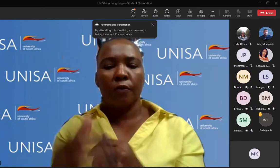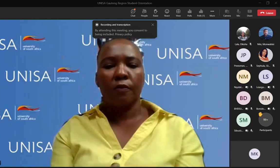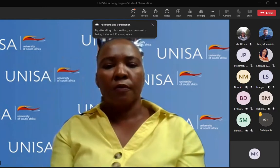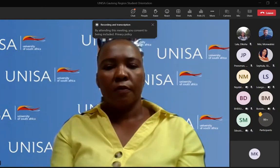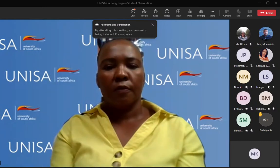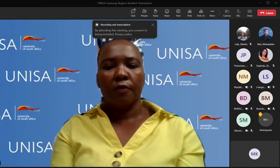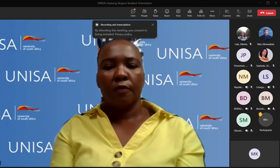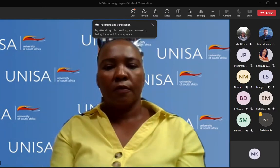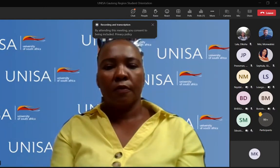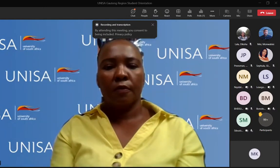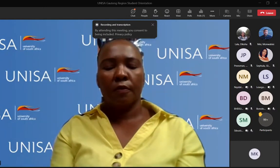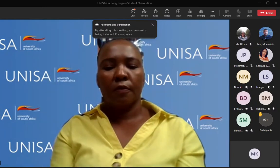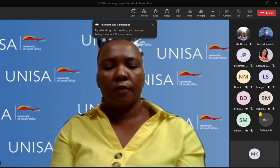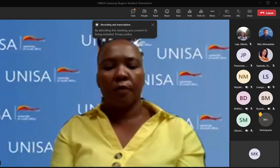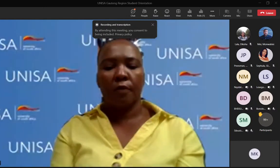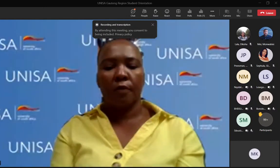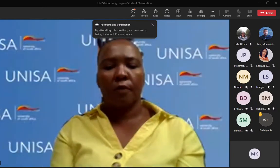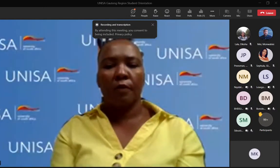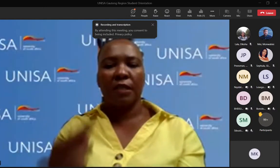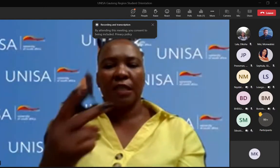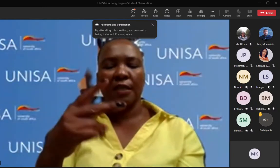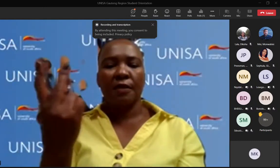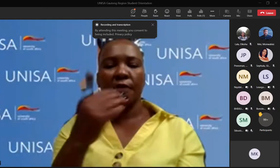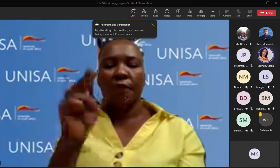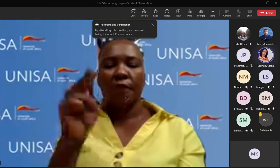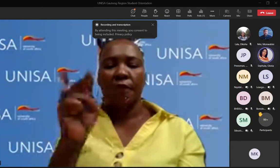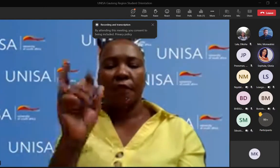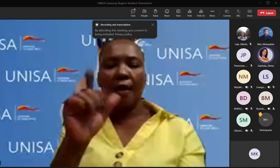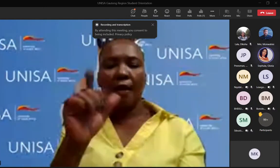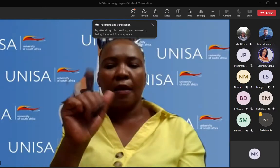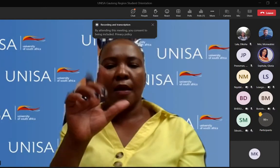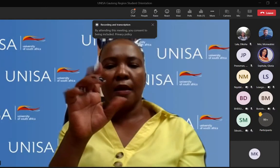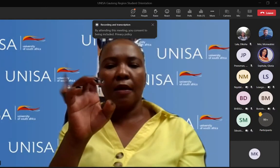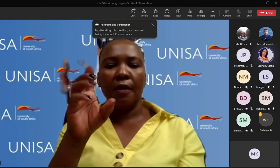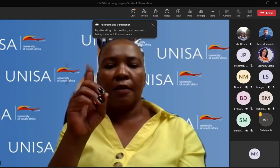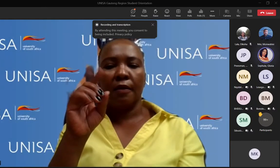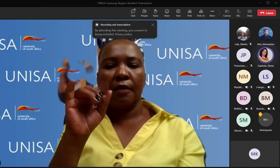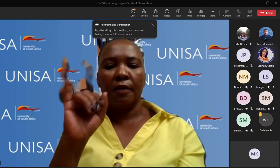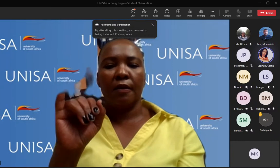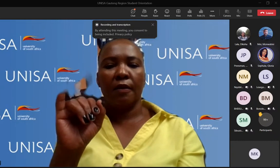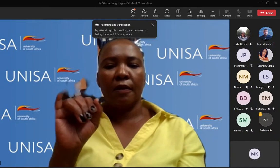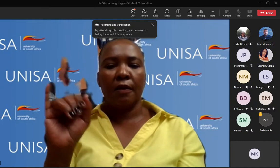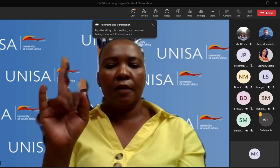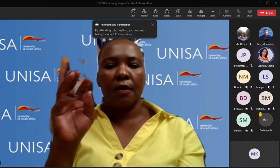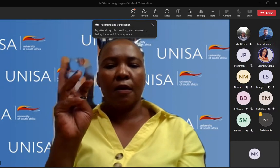um the second one we have na lady mucha